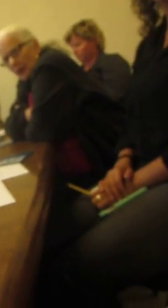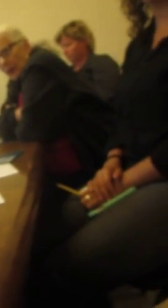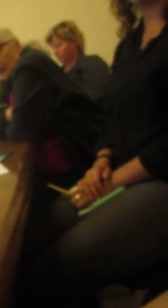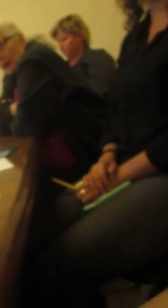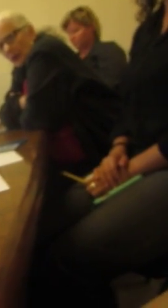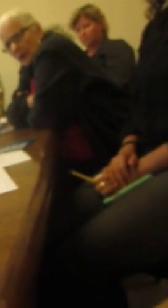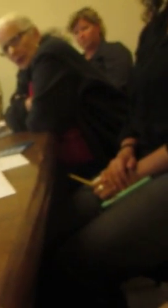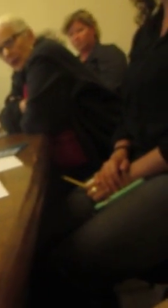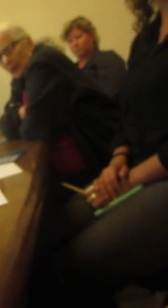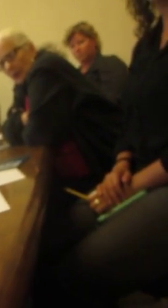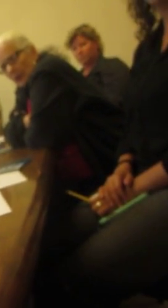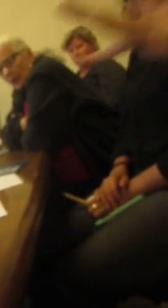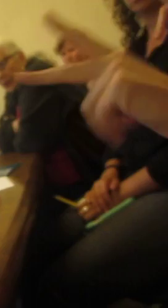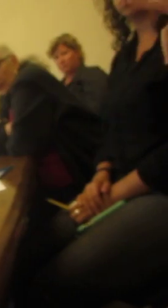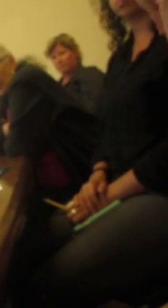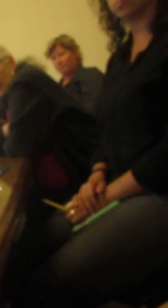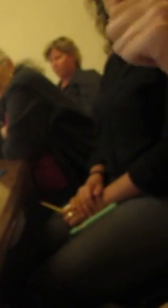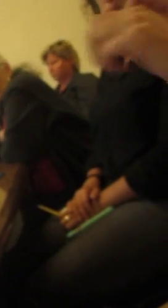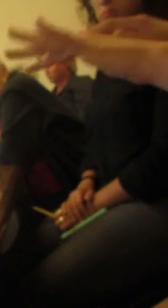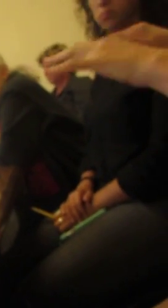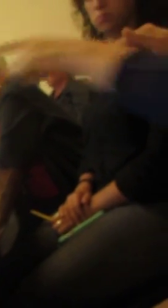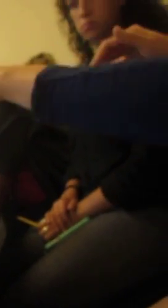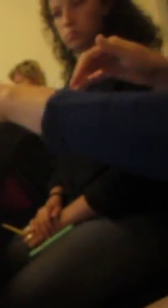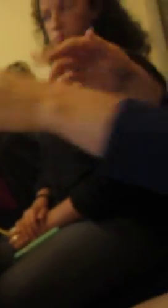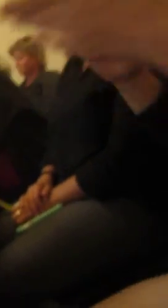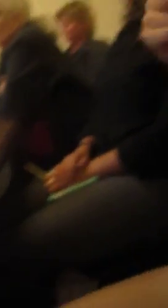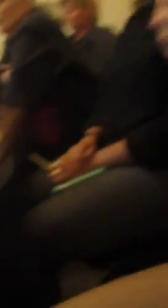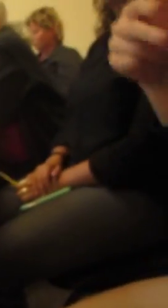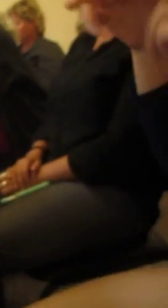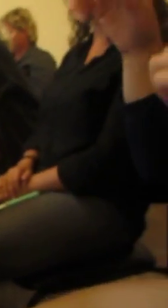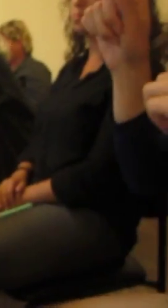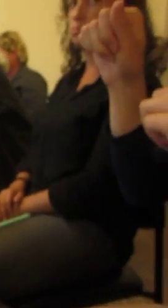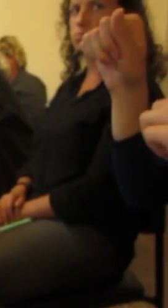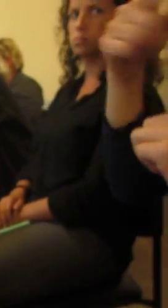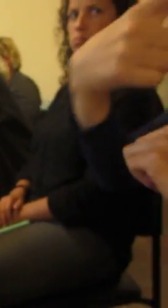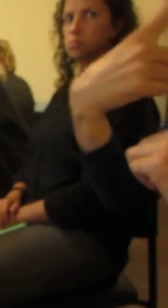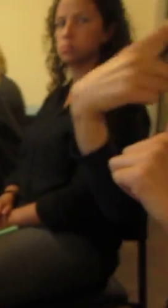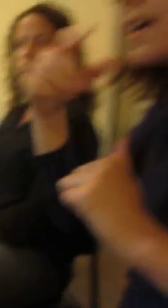think that would be better. You mean Alberta or? I think it's Alberta Ministerial Alliance.